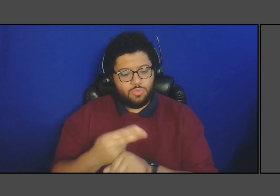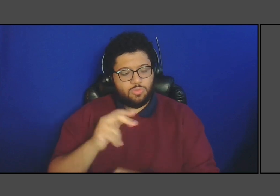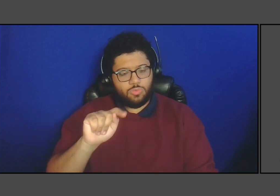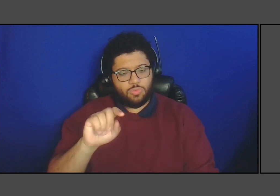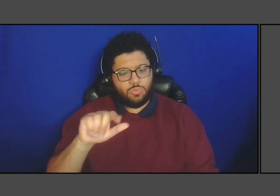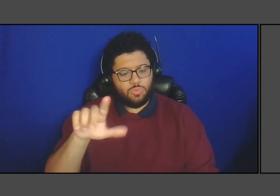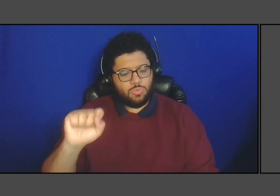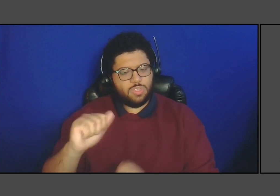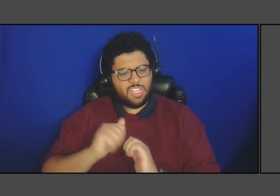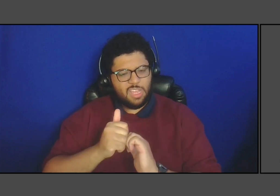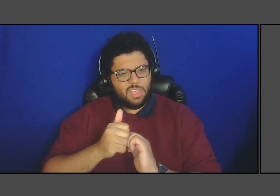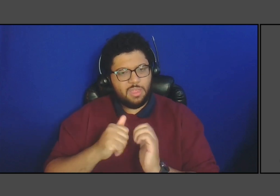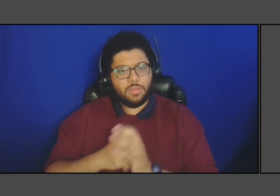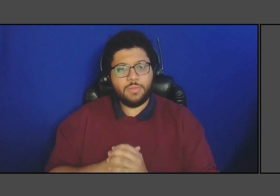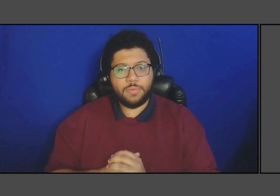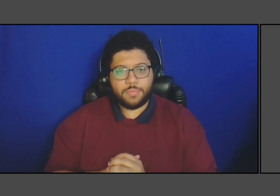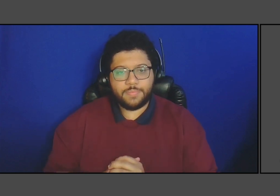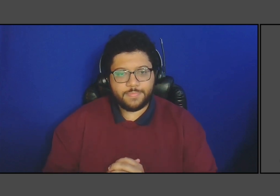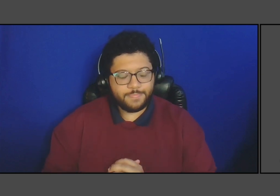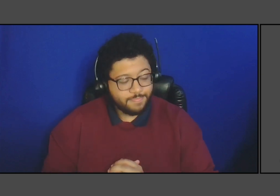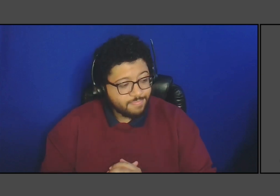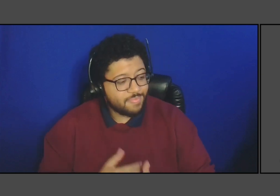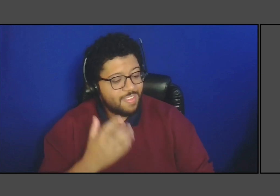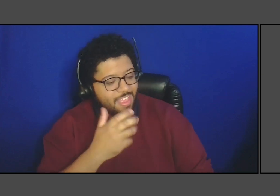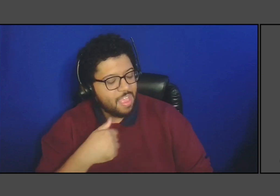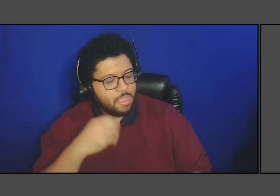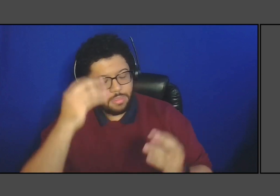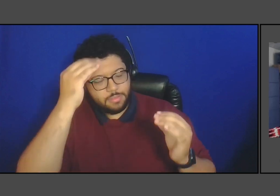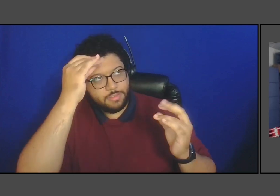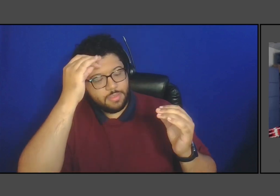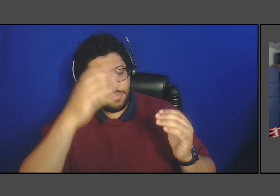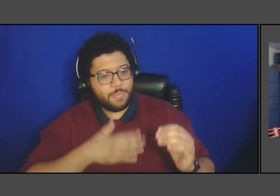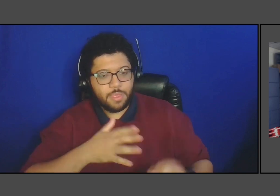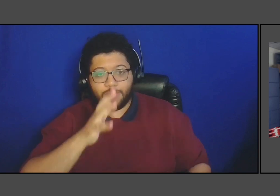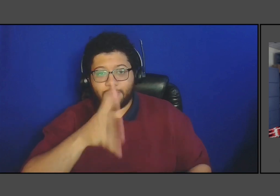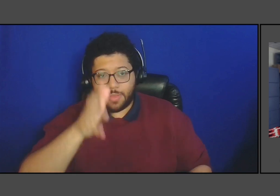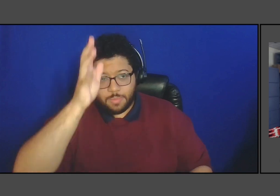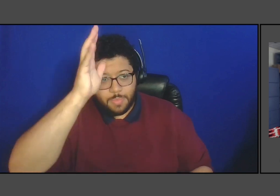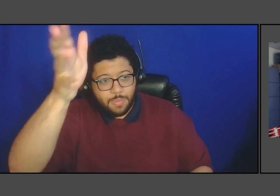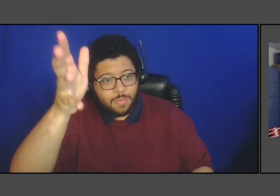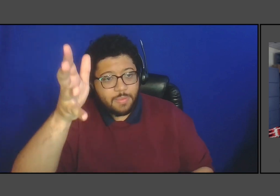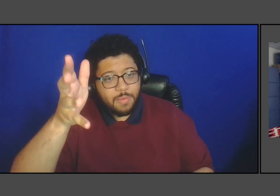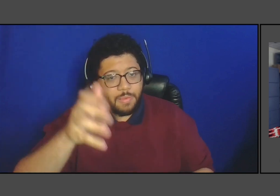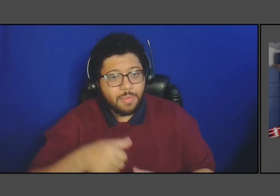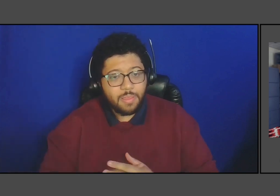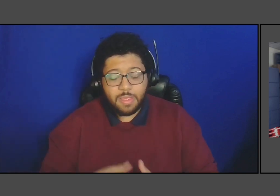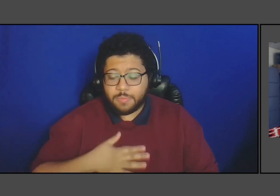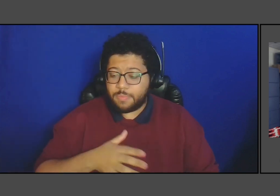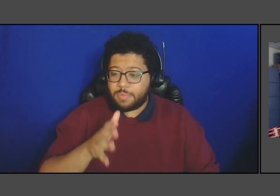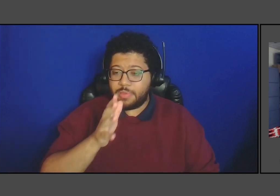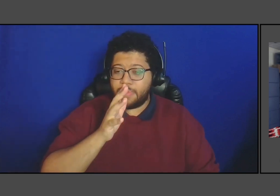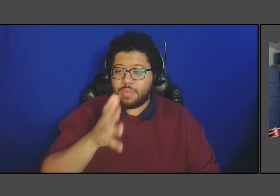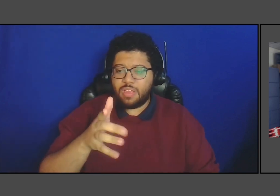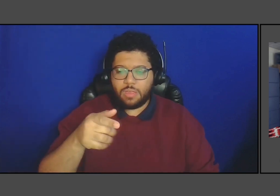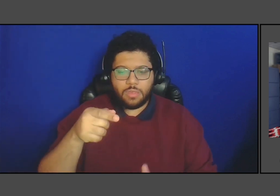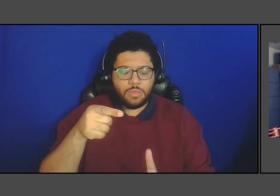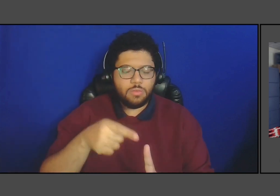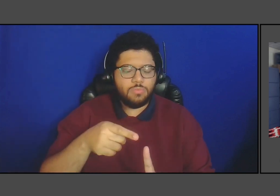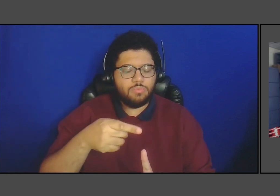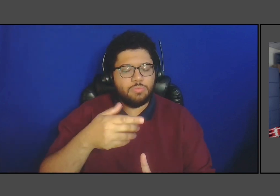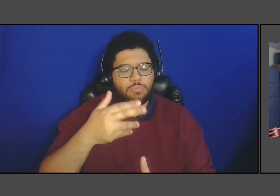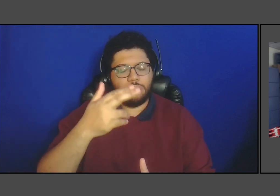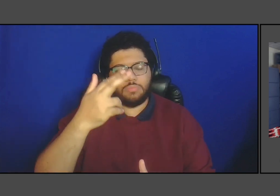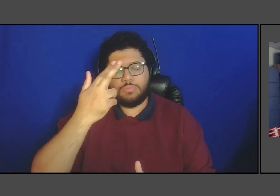Wow. Well, I was thinking about my grandparents right away. My grandmother told the best jokes, and